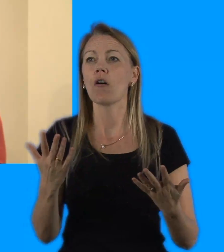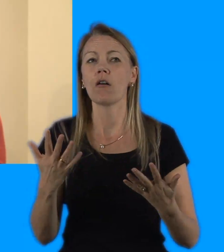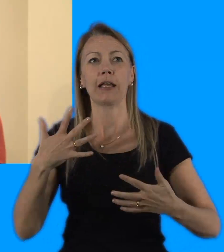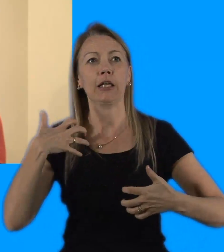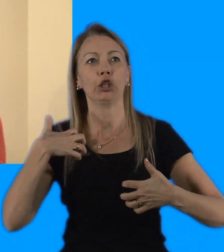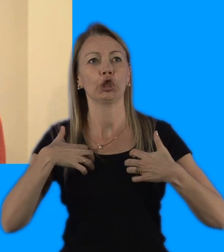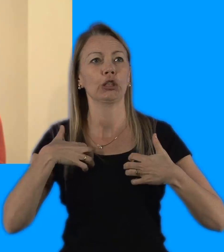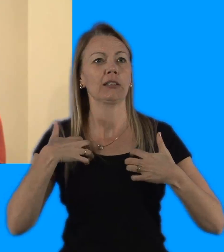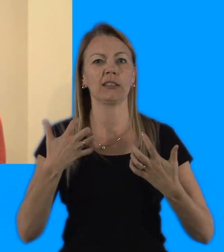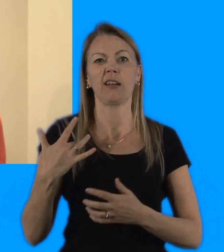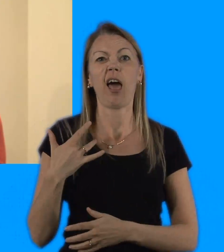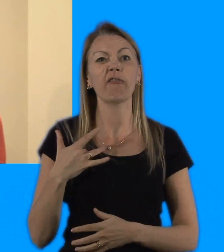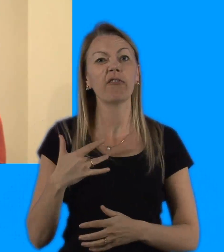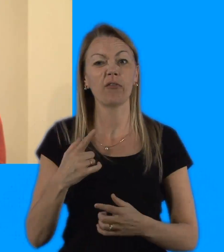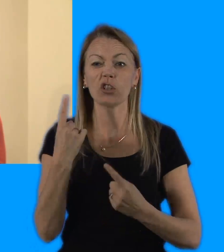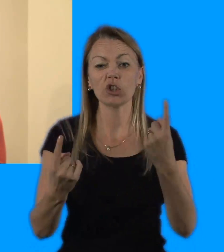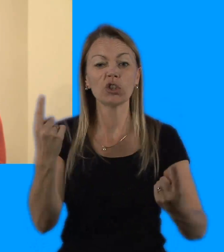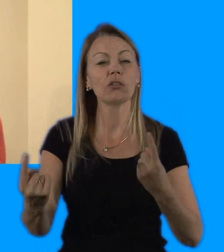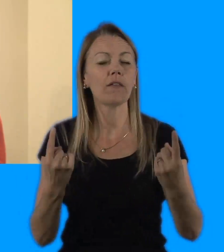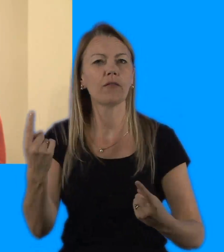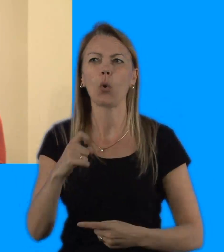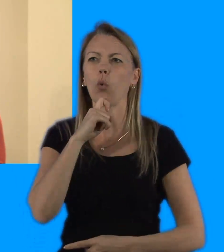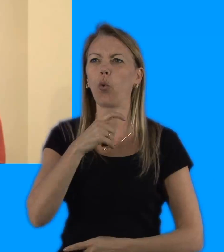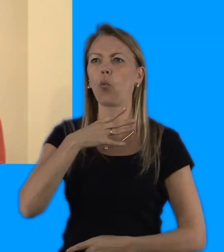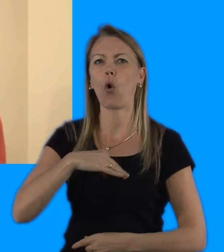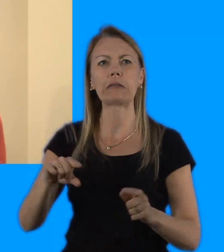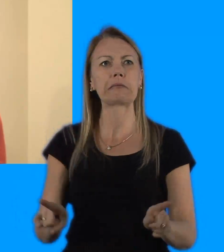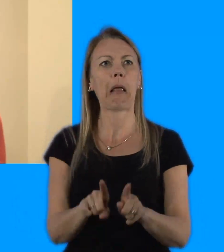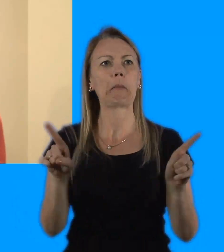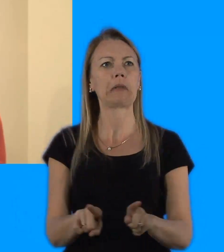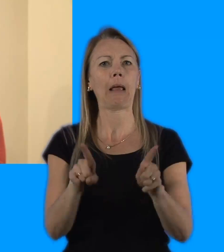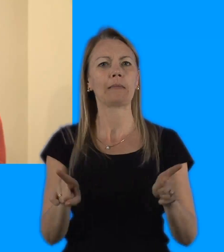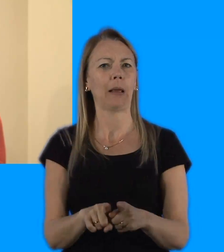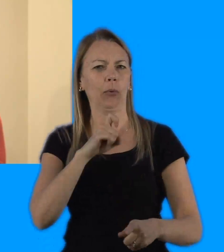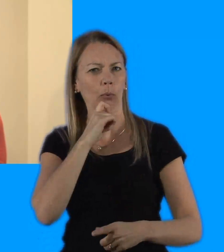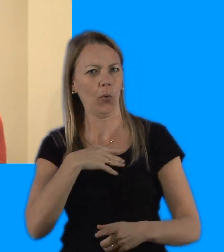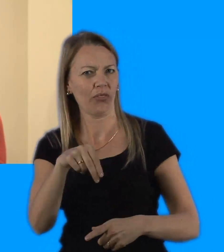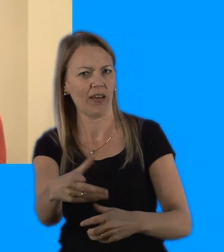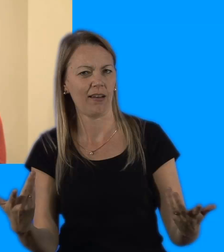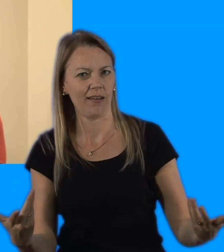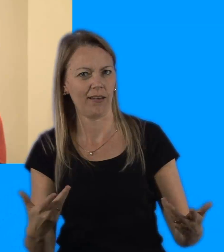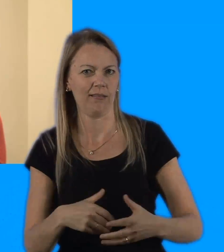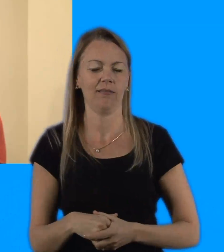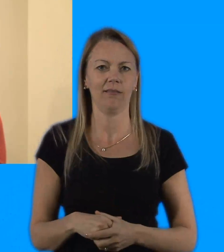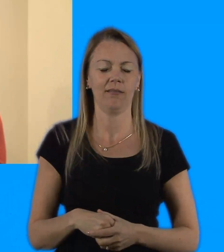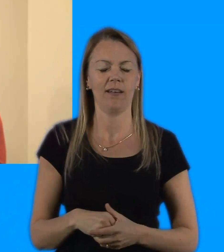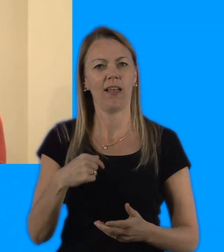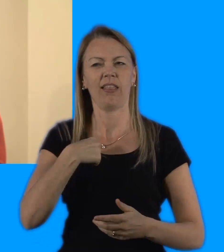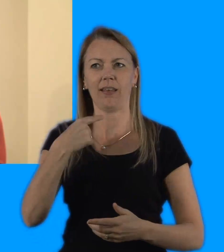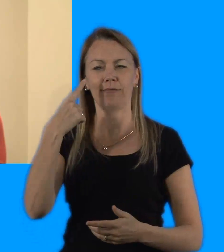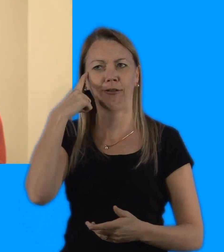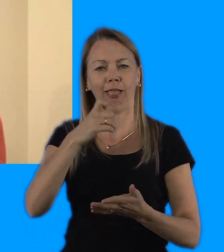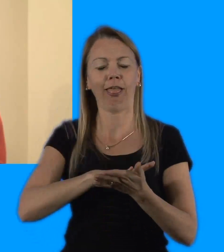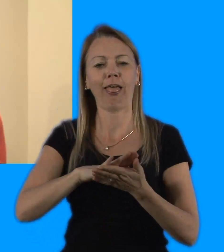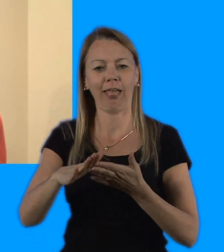more interesting life for everybody. Who wants to be all the same anyway? Well, I